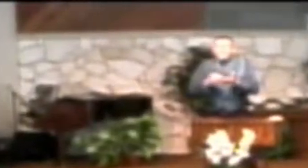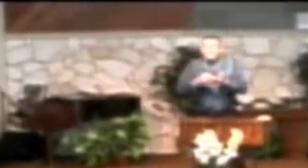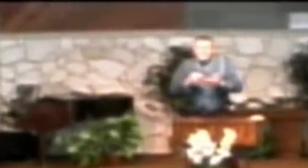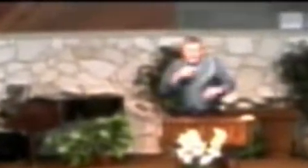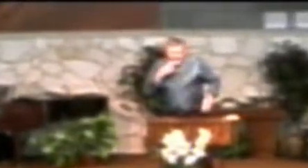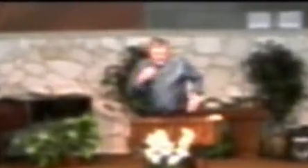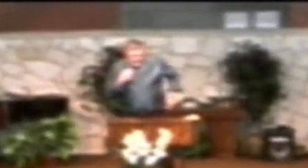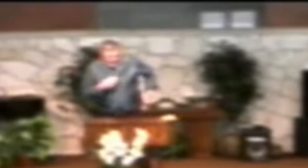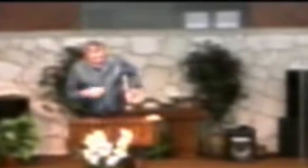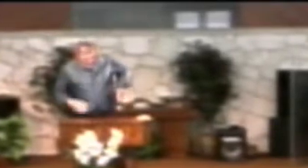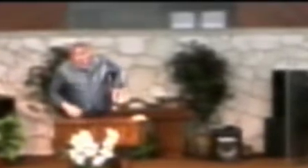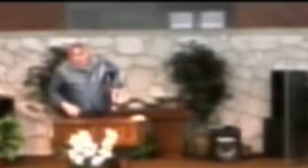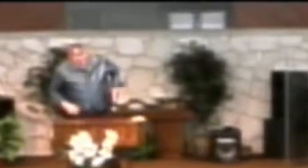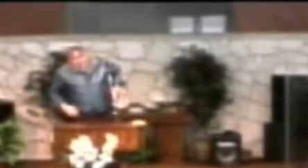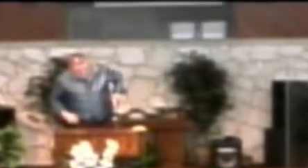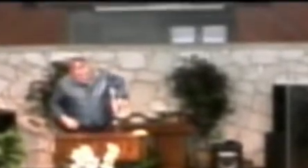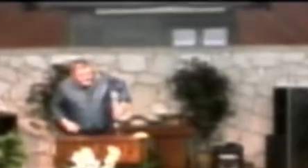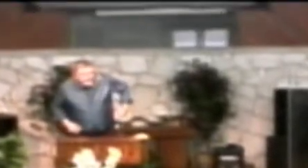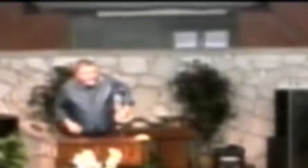The scripture tells us,